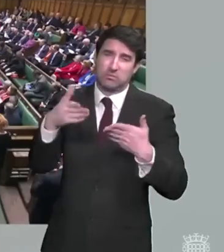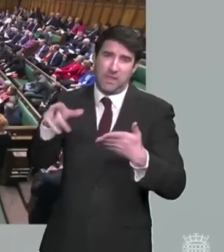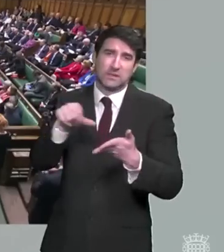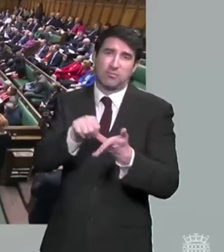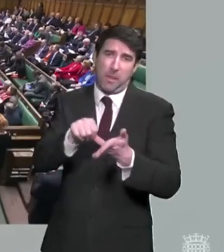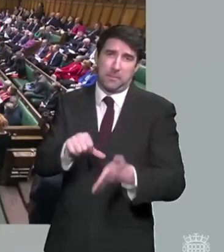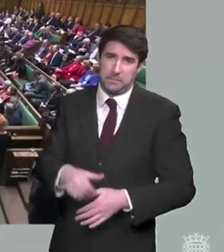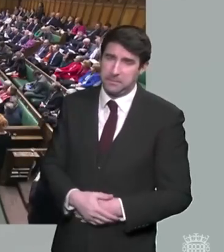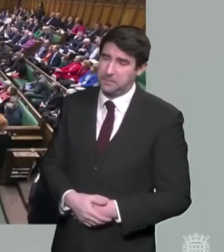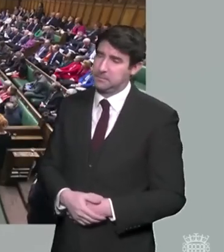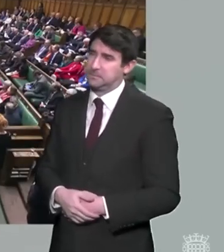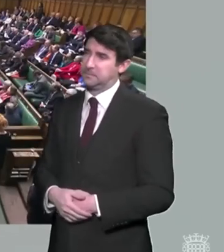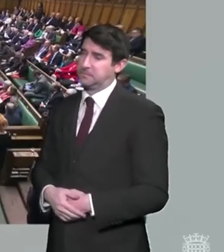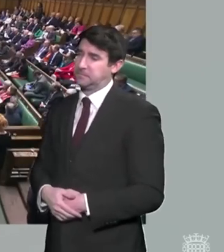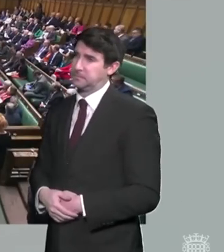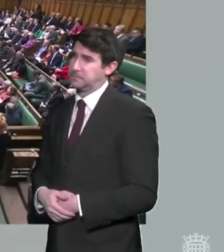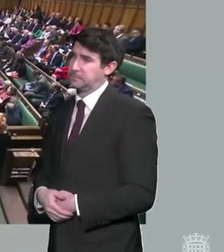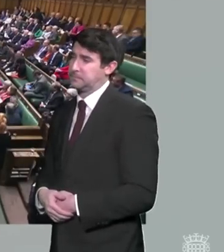Aaron Bradley.